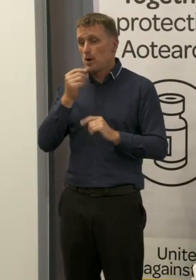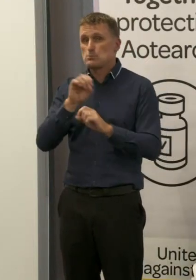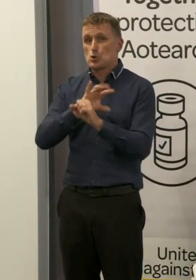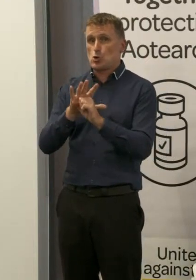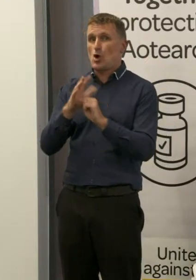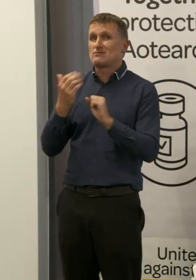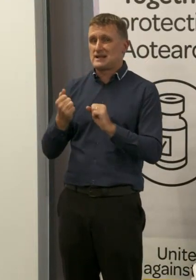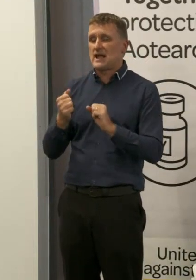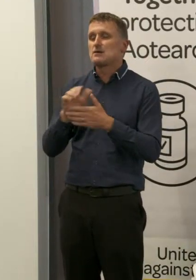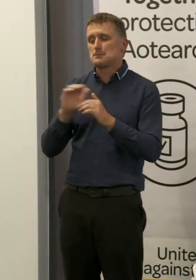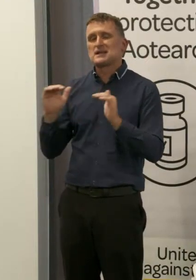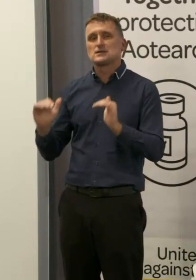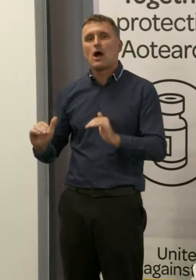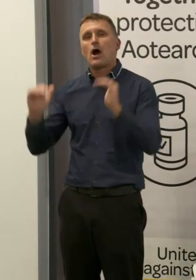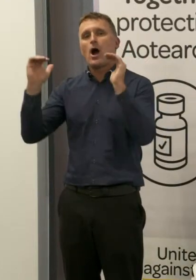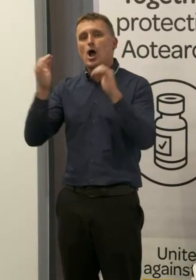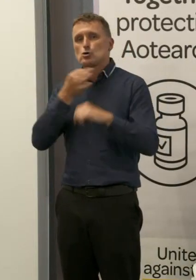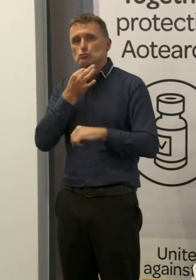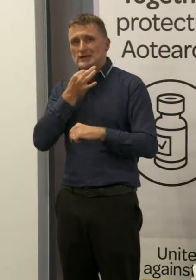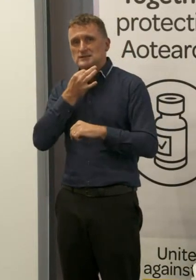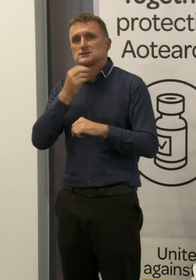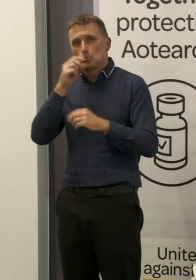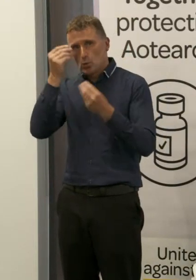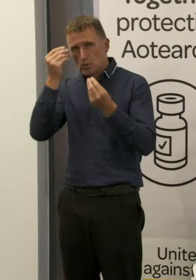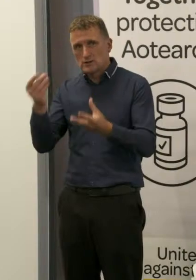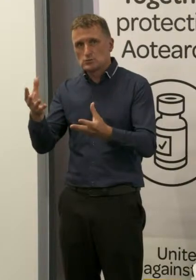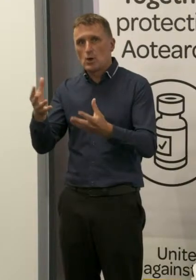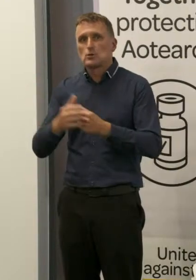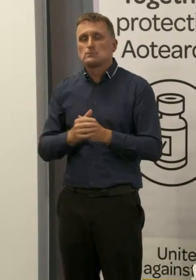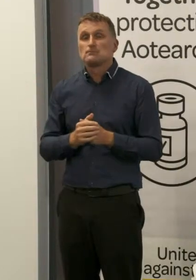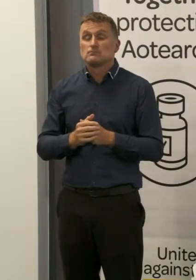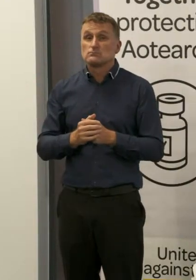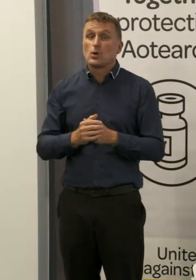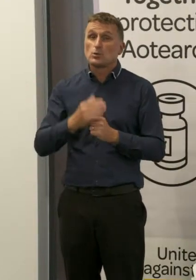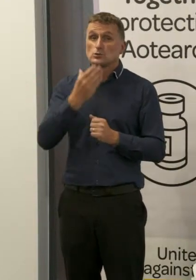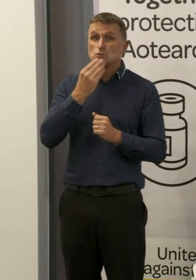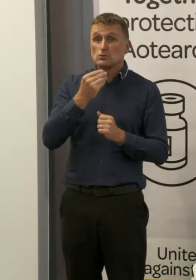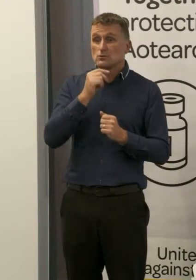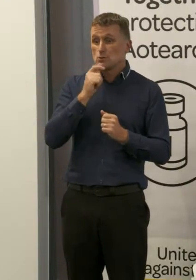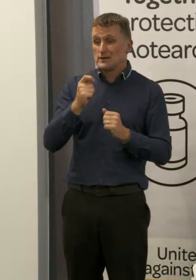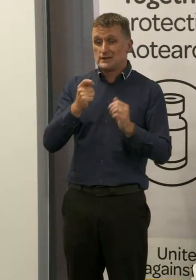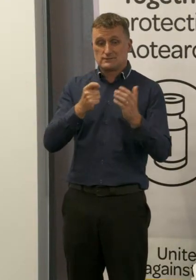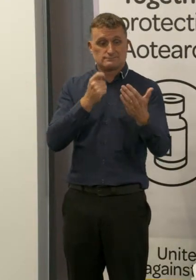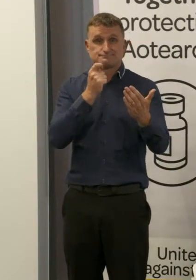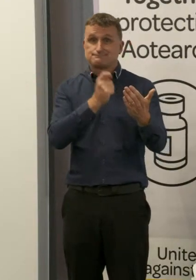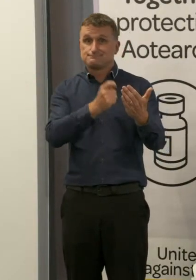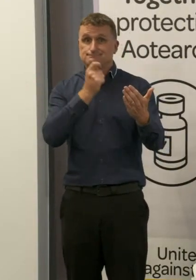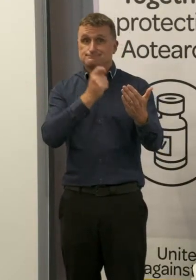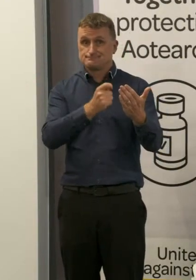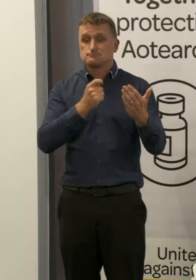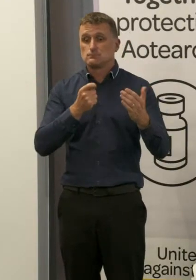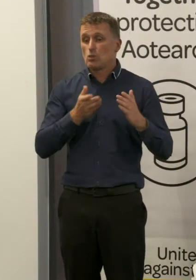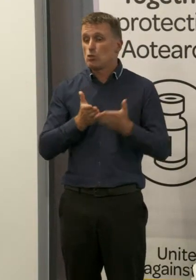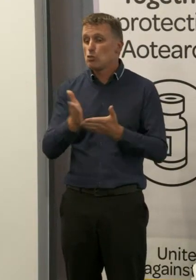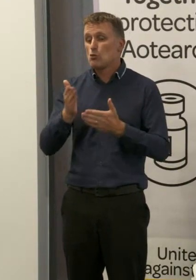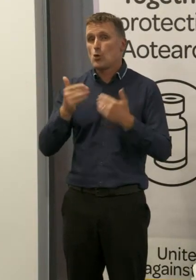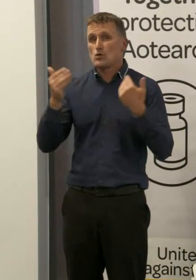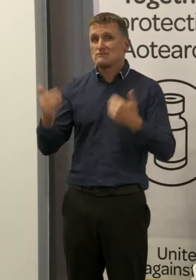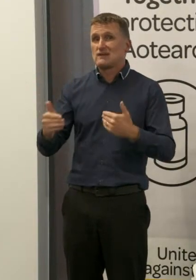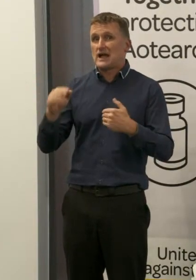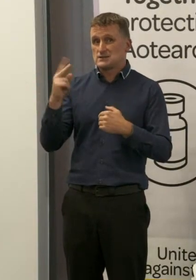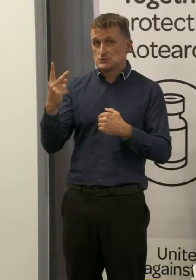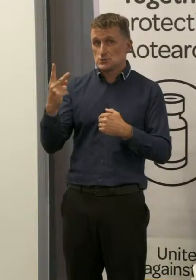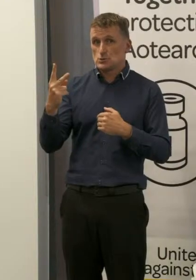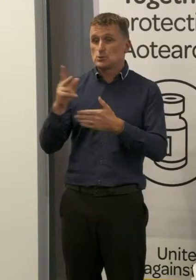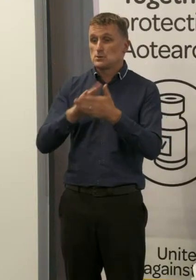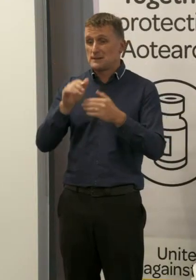So actually, it's even more important and more useful to scan in at phase 2, because if you do get